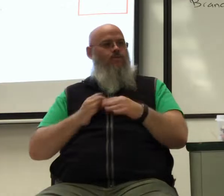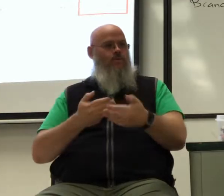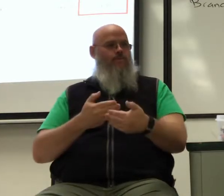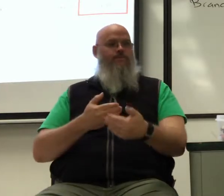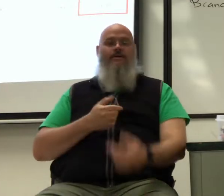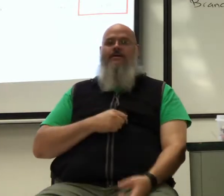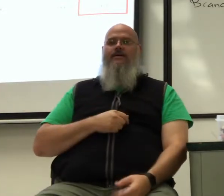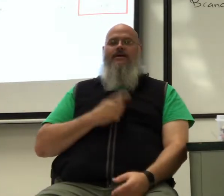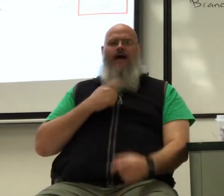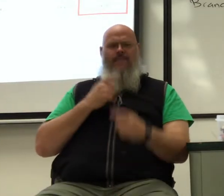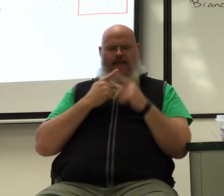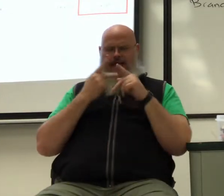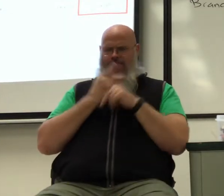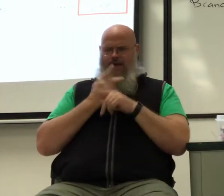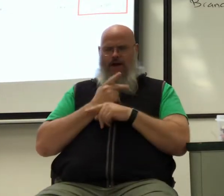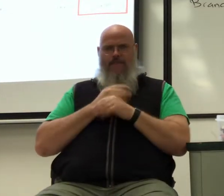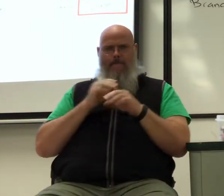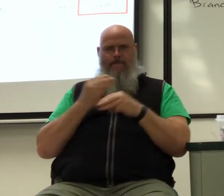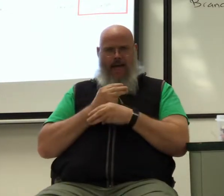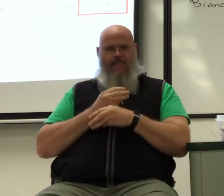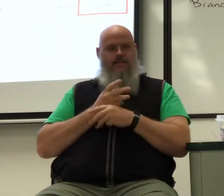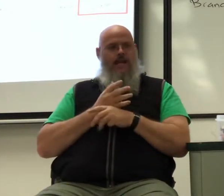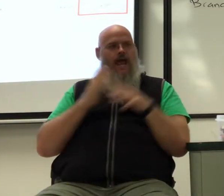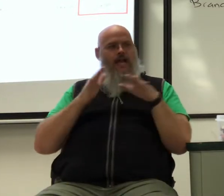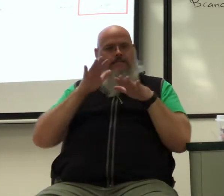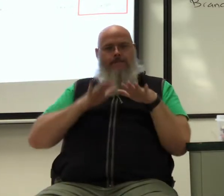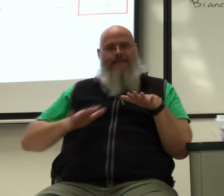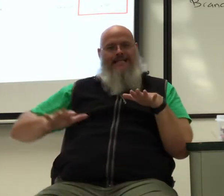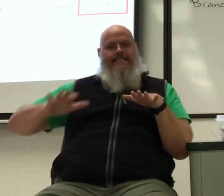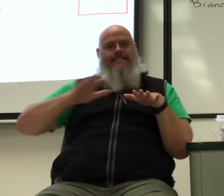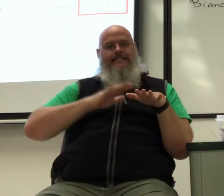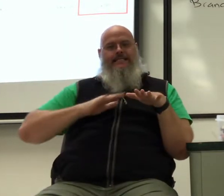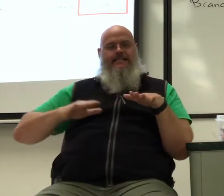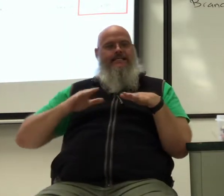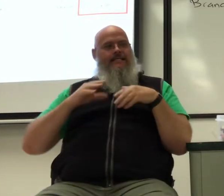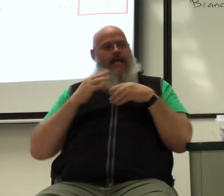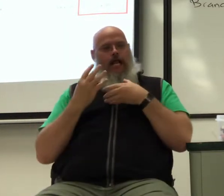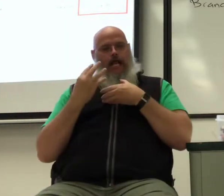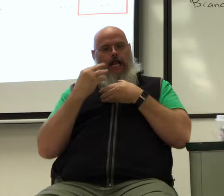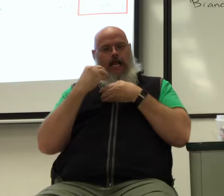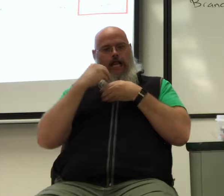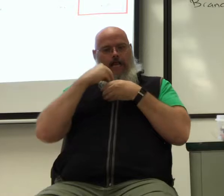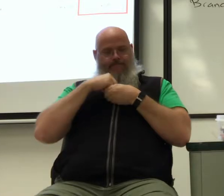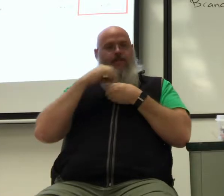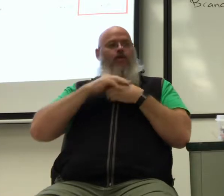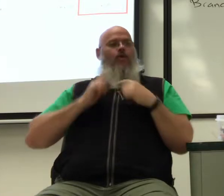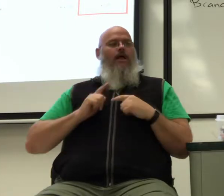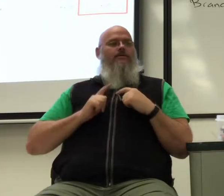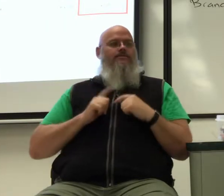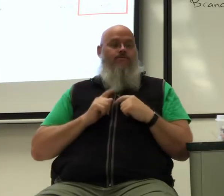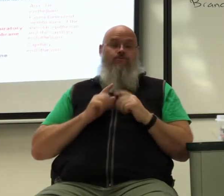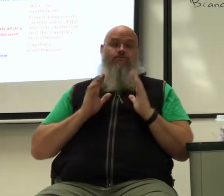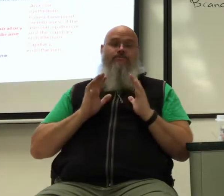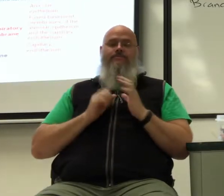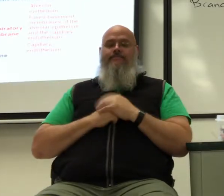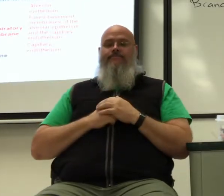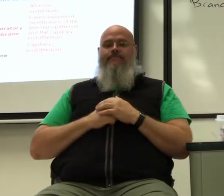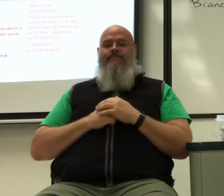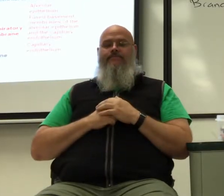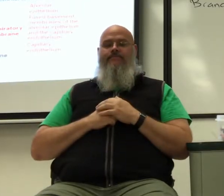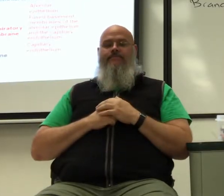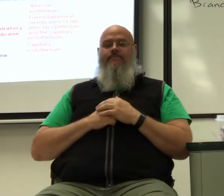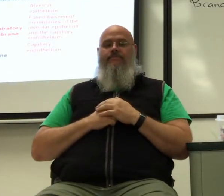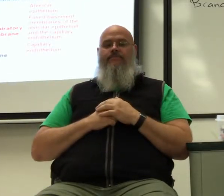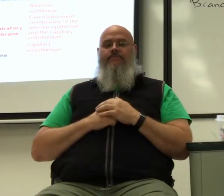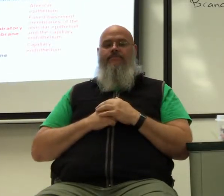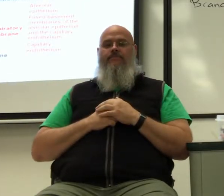math, it's something like that. That's a lot of space that's tucked into your lungs. Okay, it's pretty remarkable. Now, an illustration of the